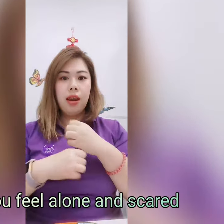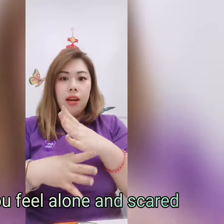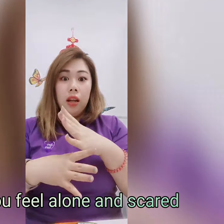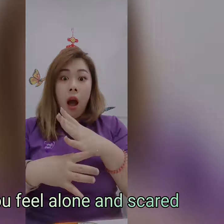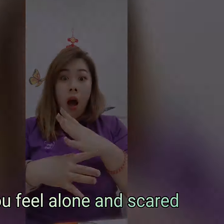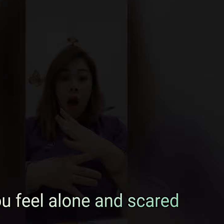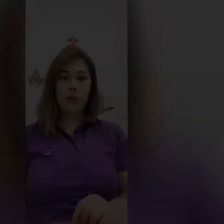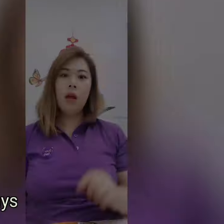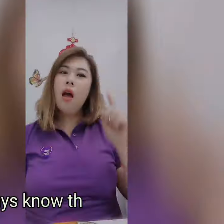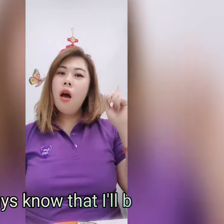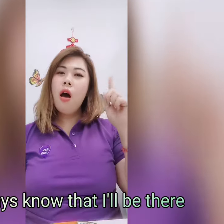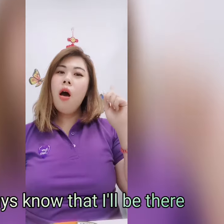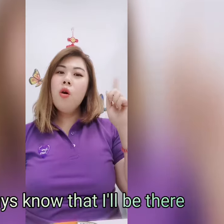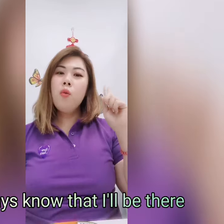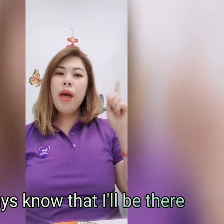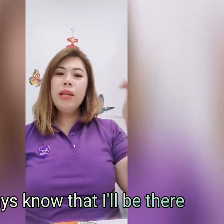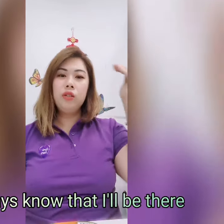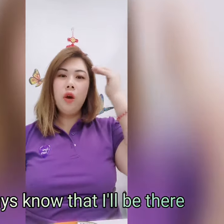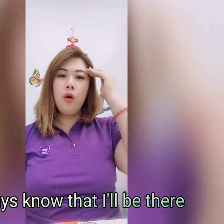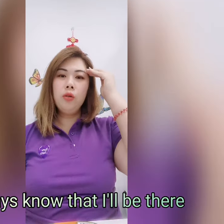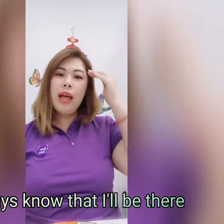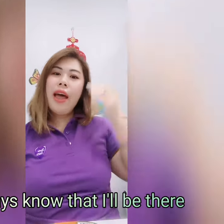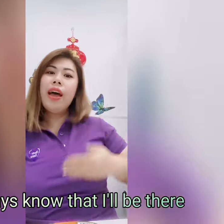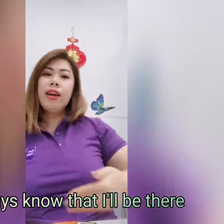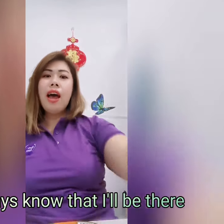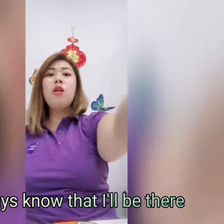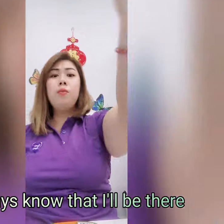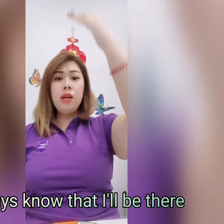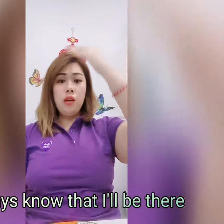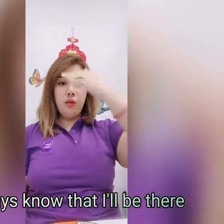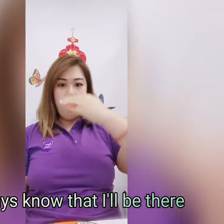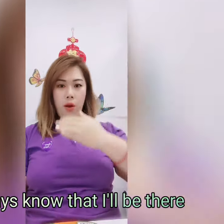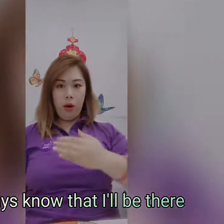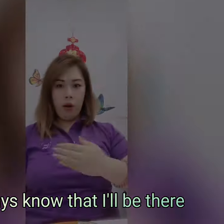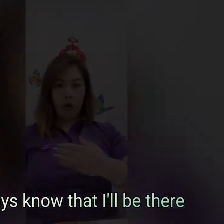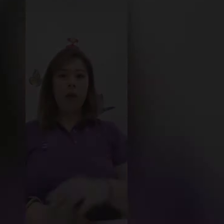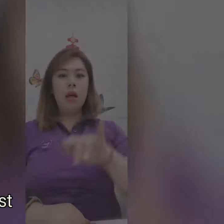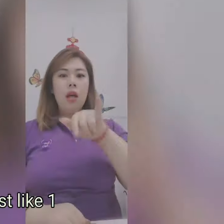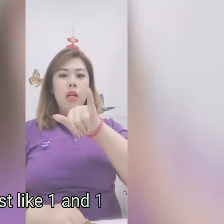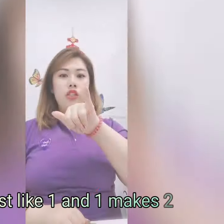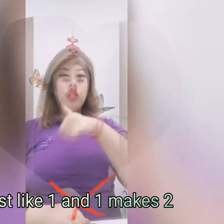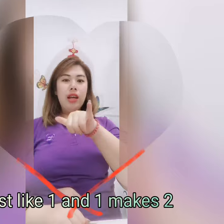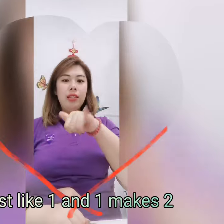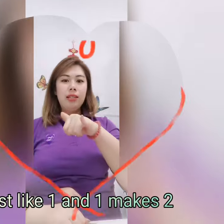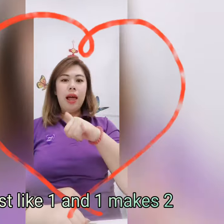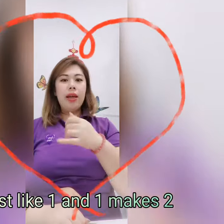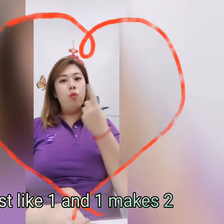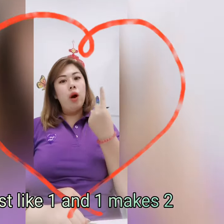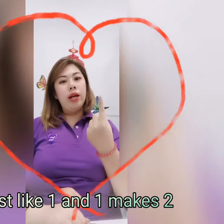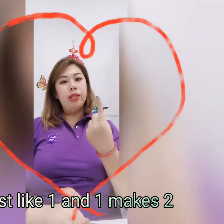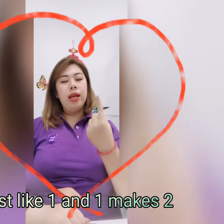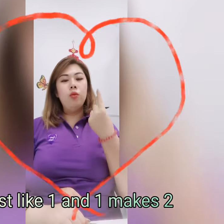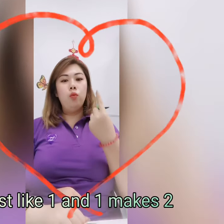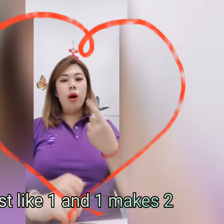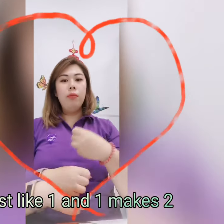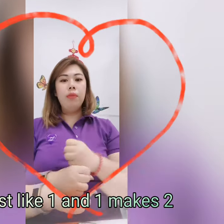scared, always know that I'll be there. Just like one and one